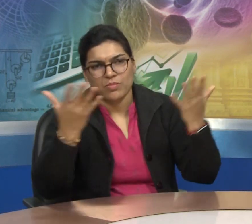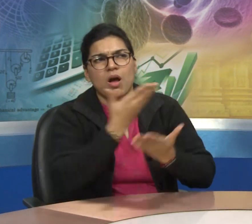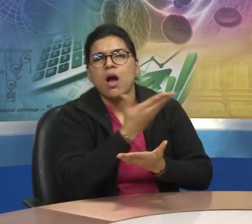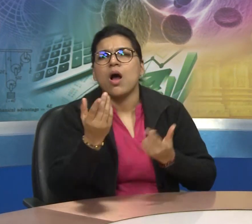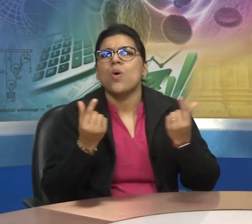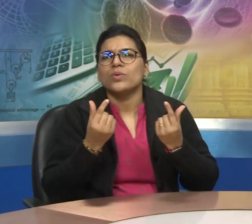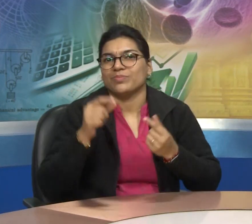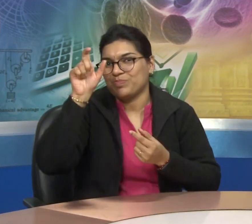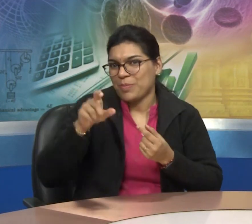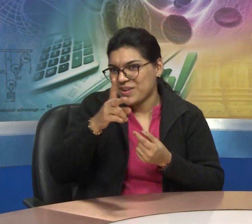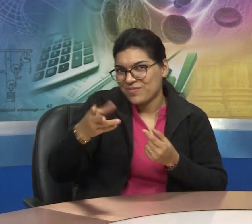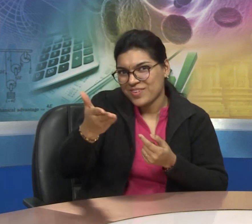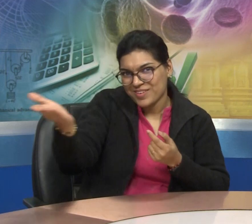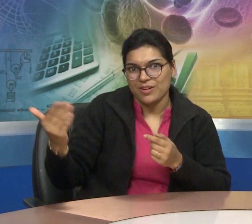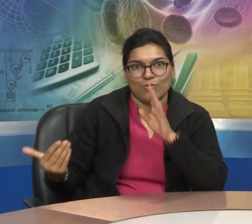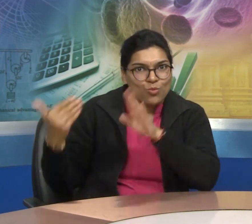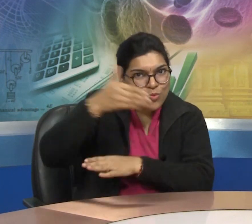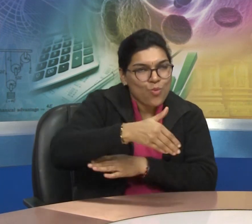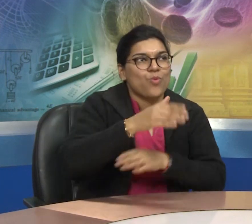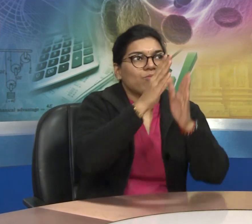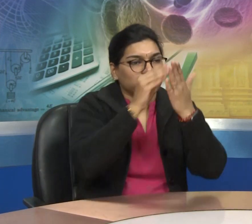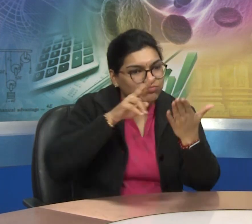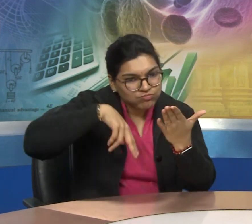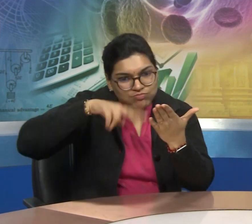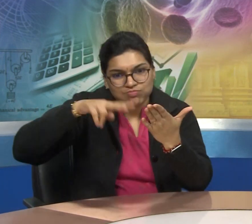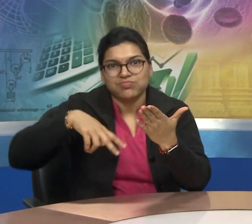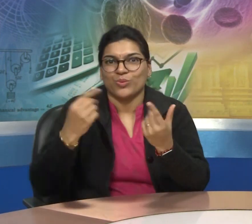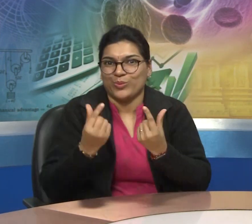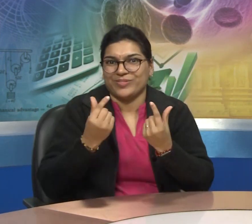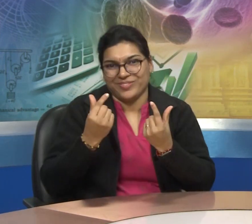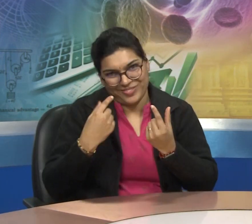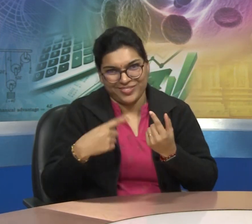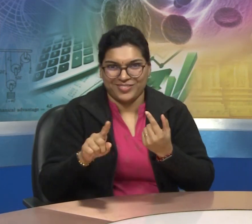which says books are for use.